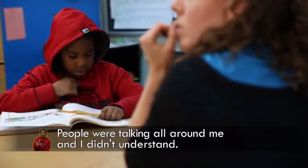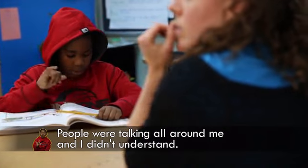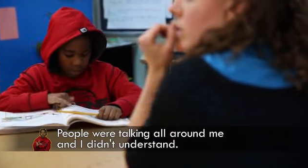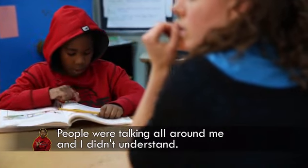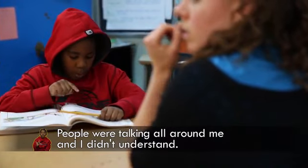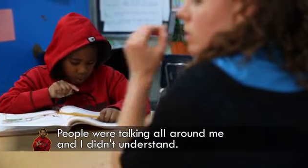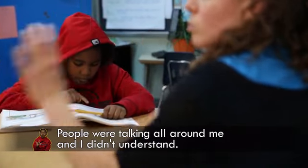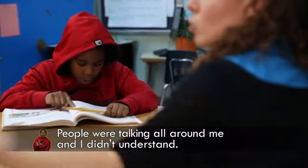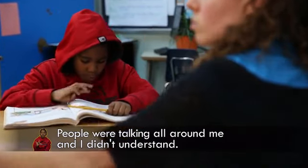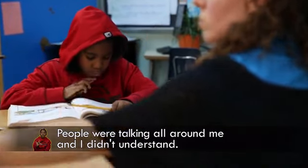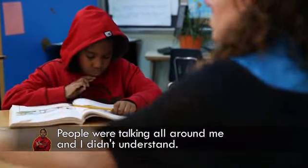understand.